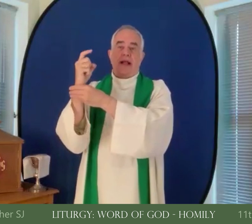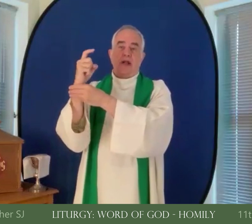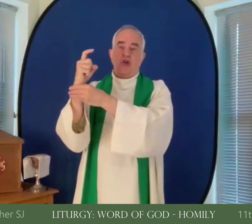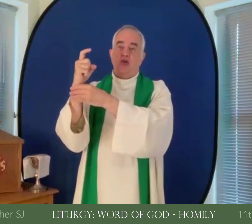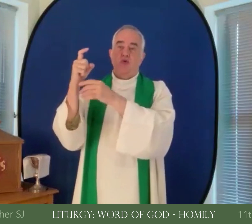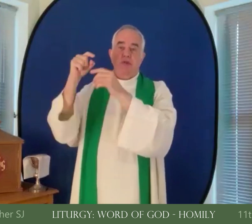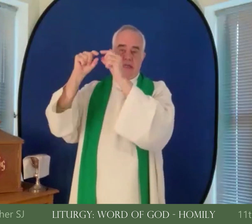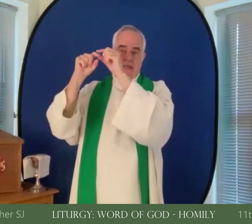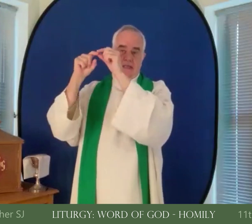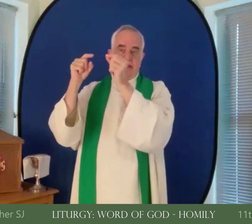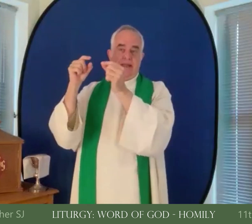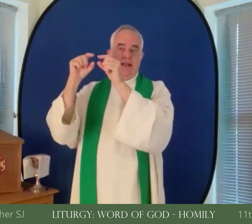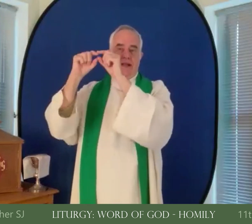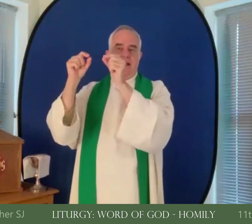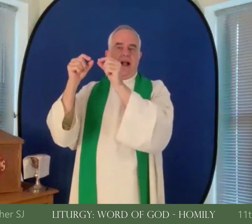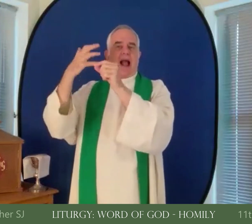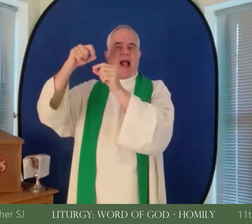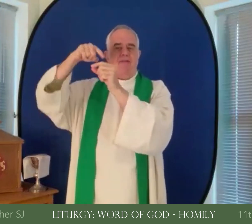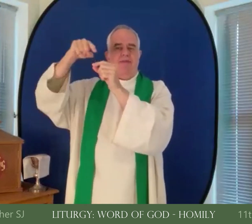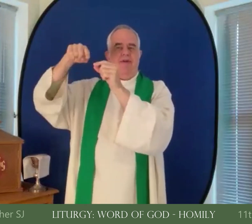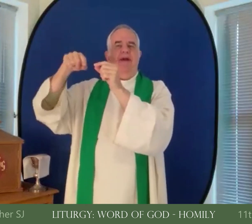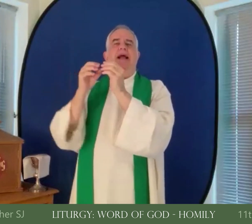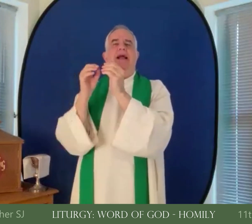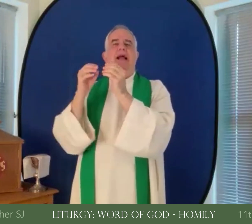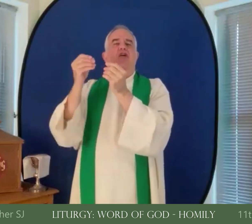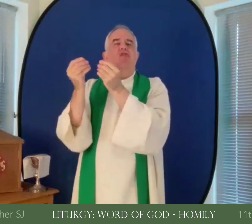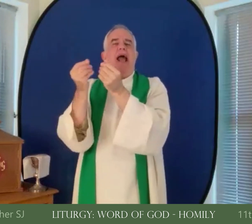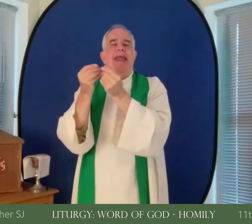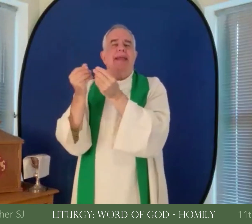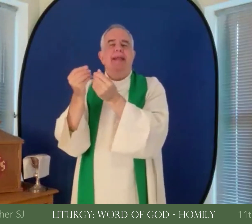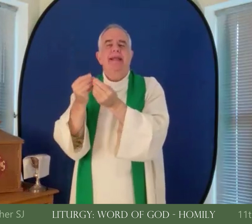then shoot, have grain,